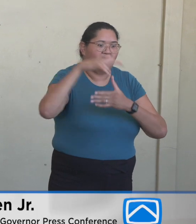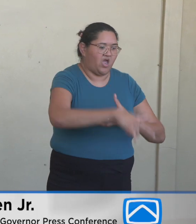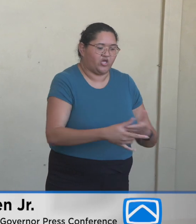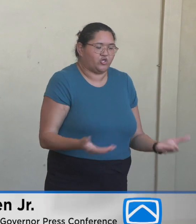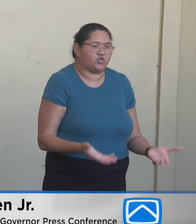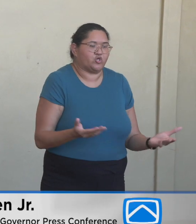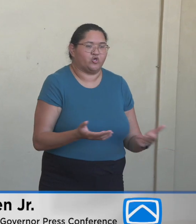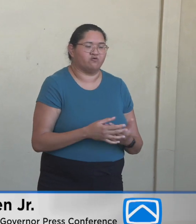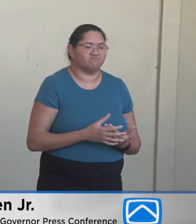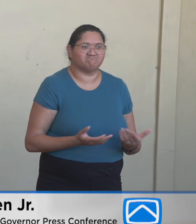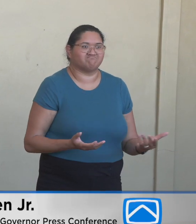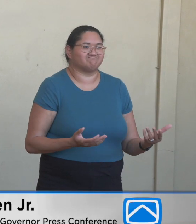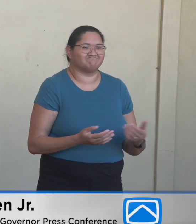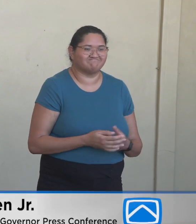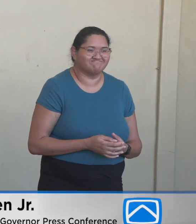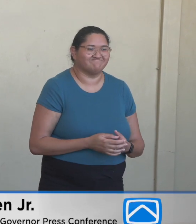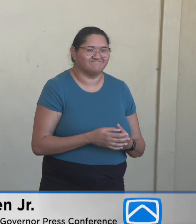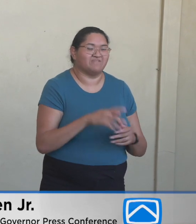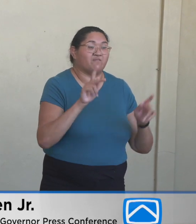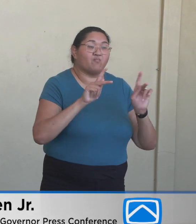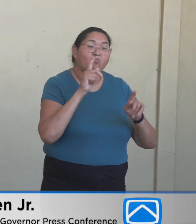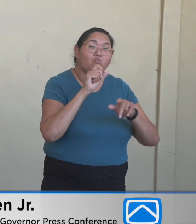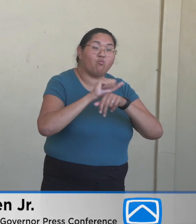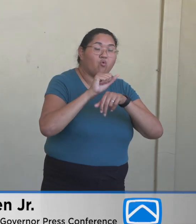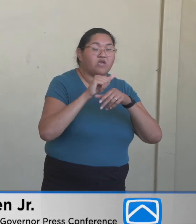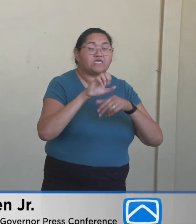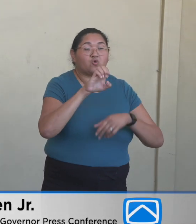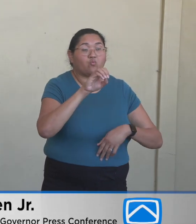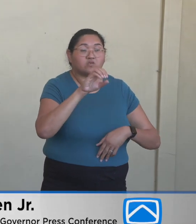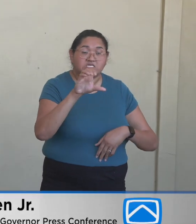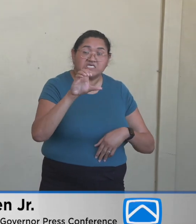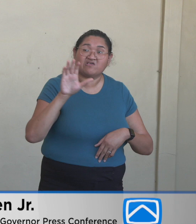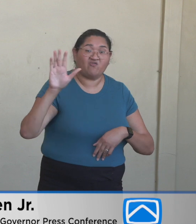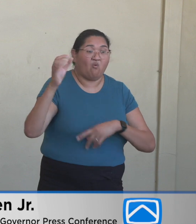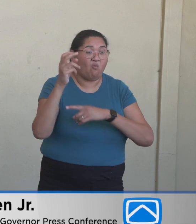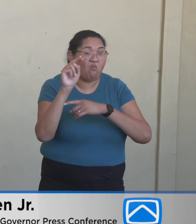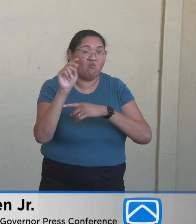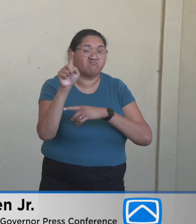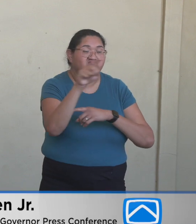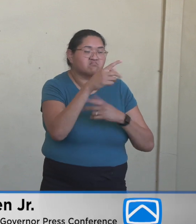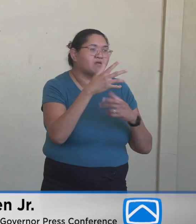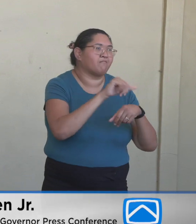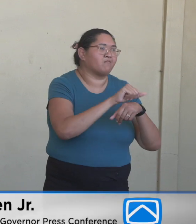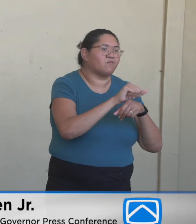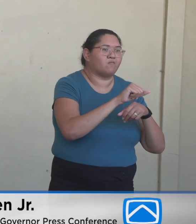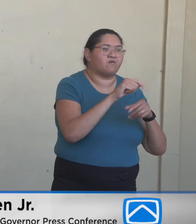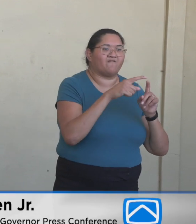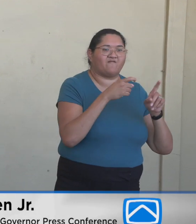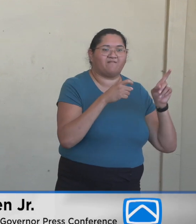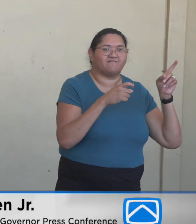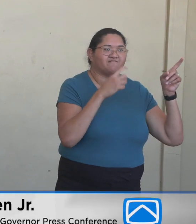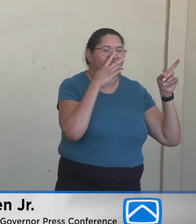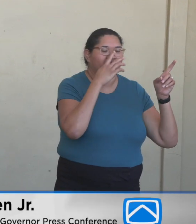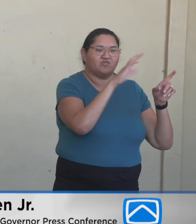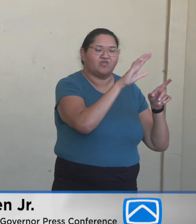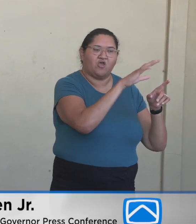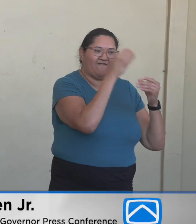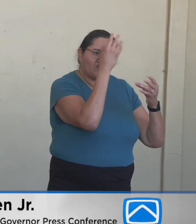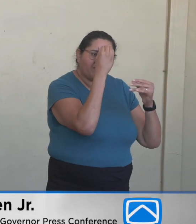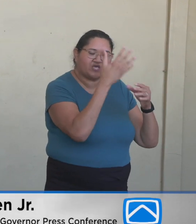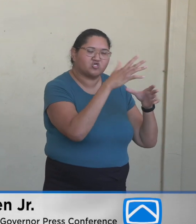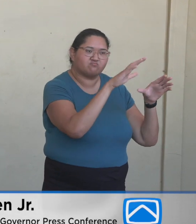the first RFA out. People that work in the EOC, in their own EOCs, people that work in their JIC, their Joint Information